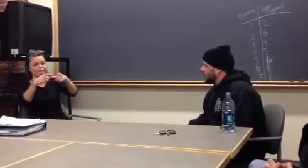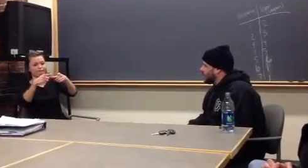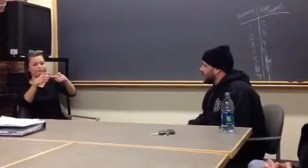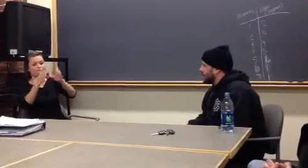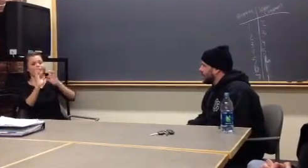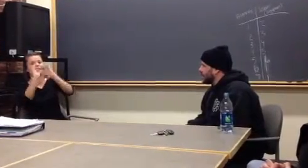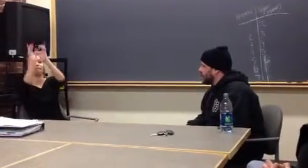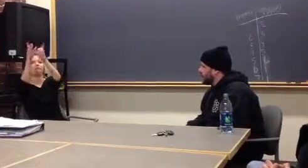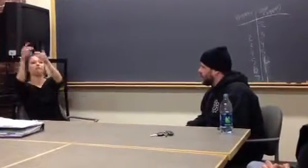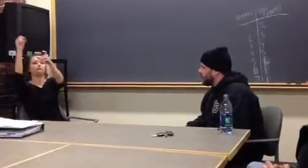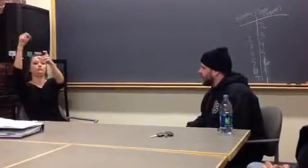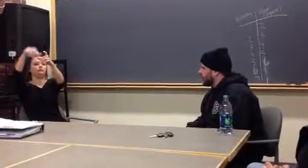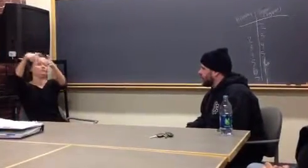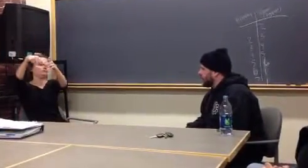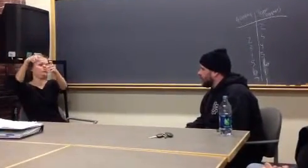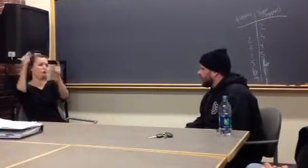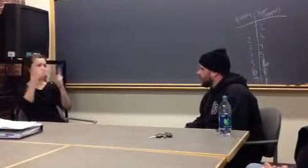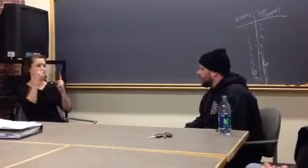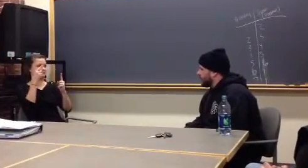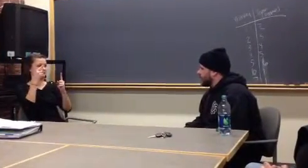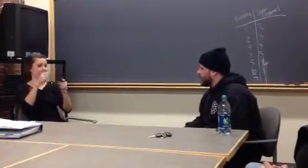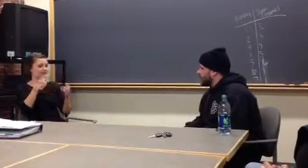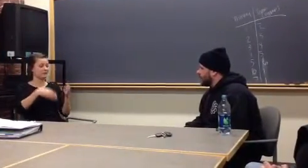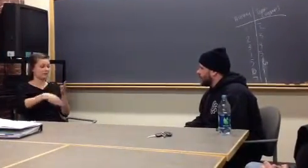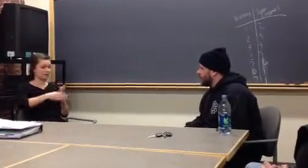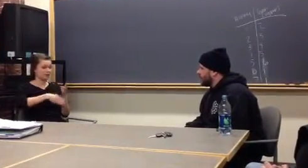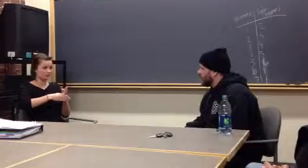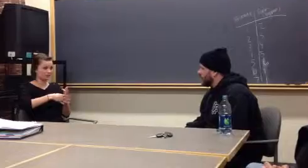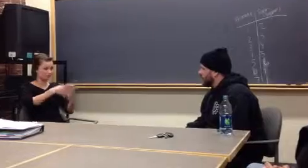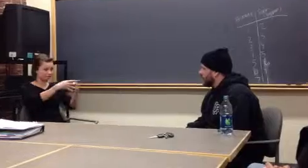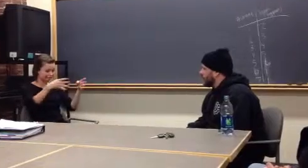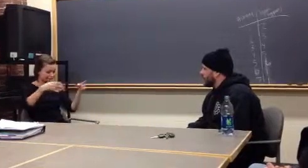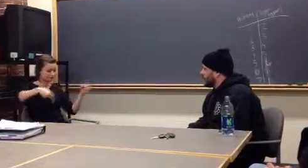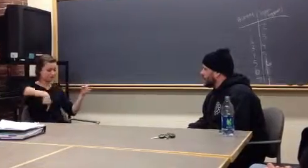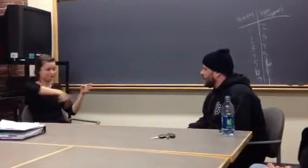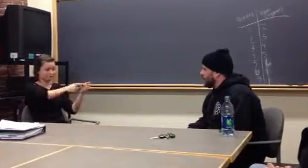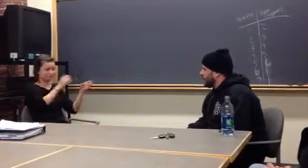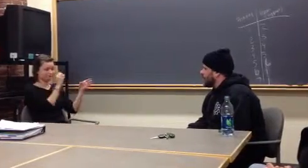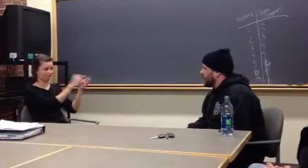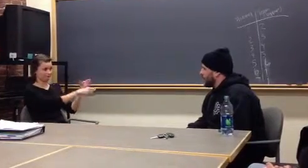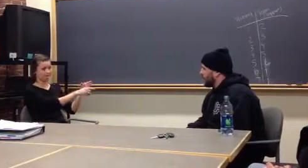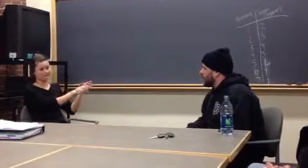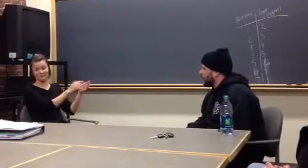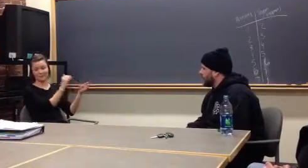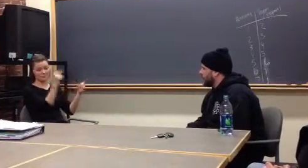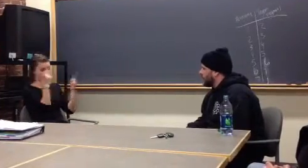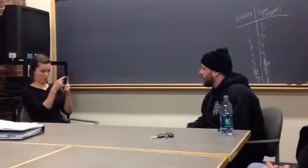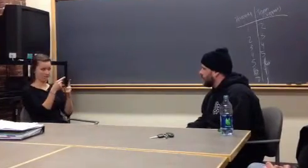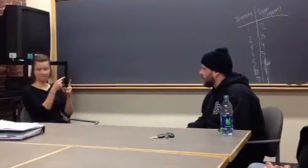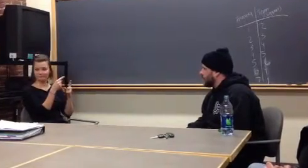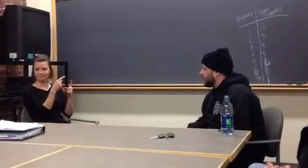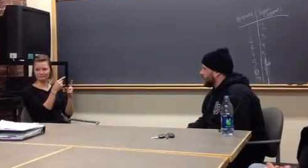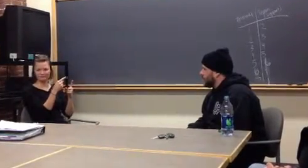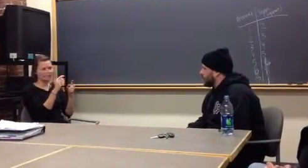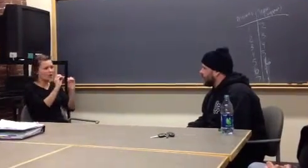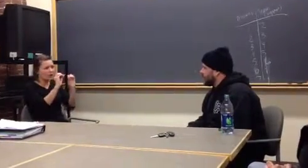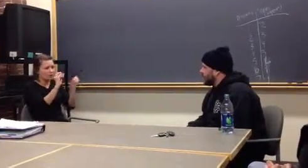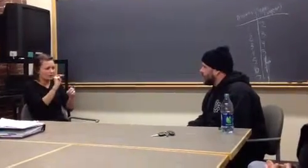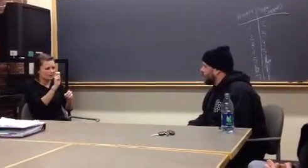point. Okay, like soccer, there's a net. You get the ball in the net, you get a point. If there's no net in football, how do you get